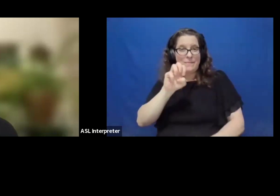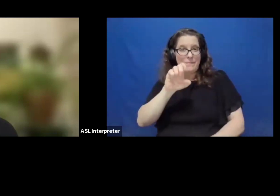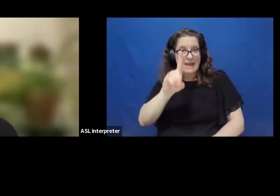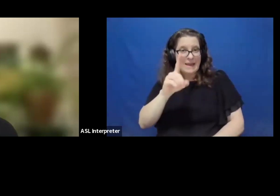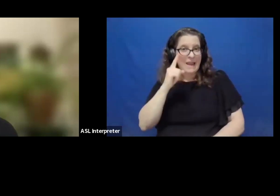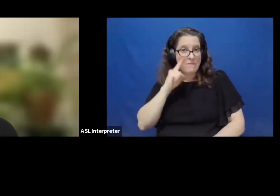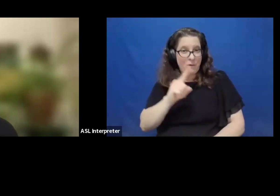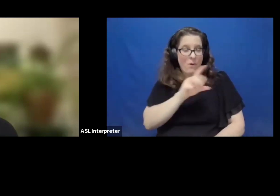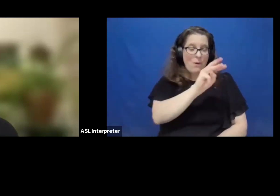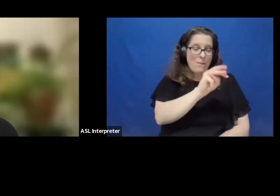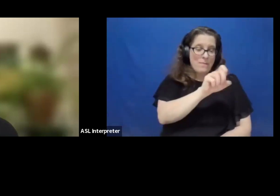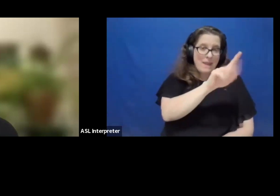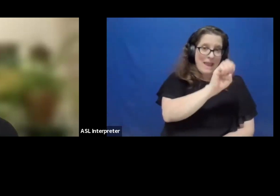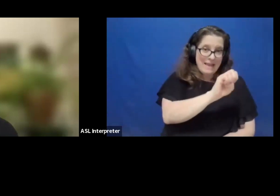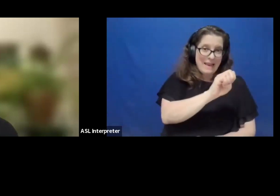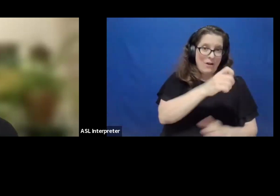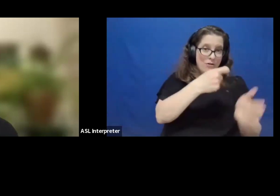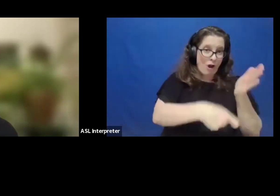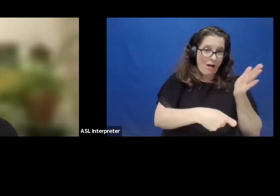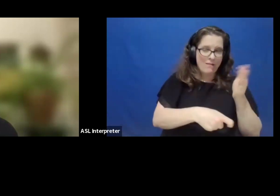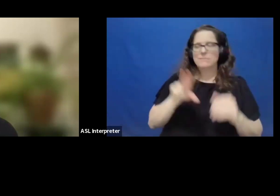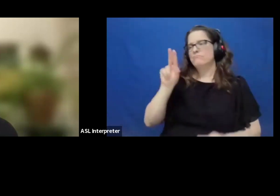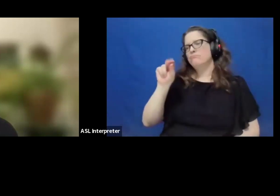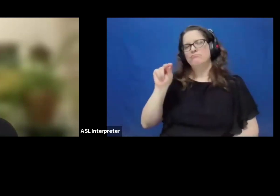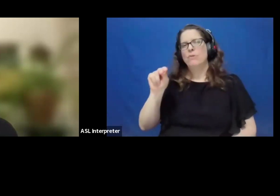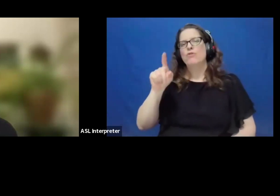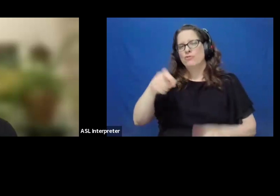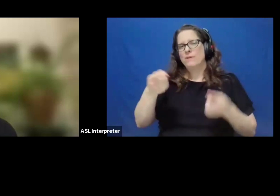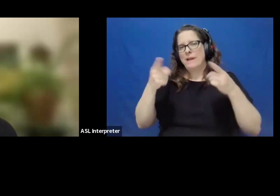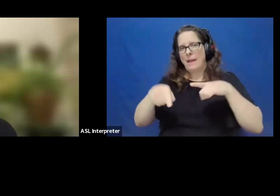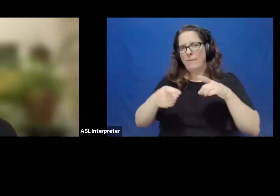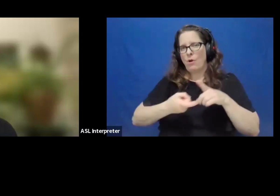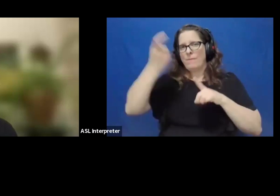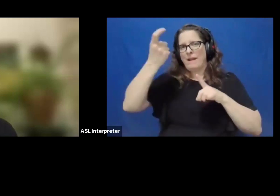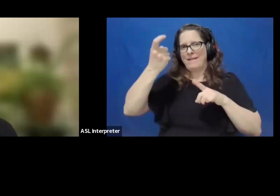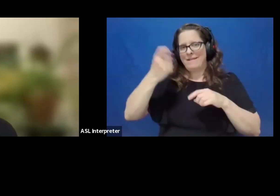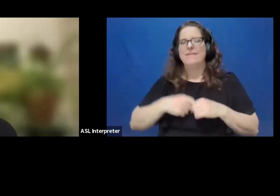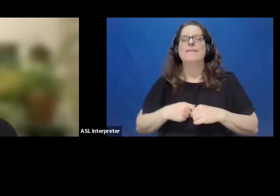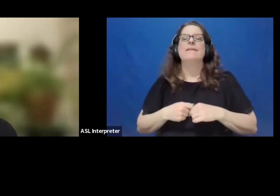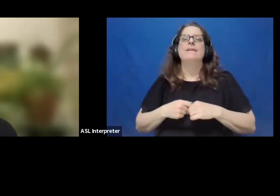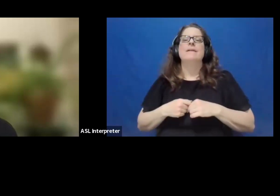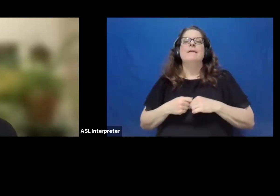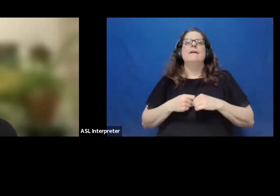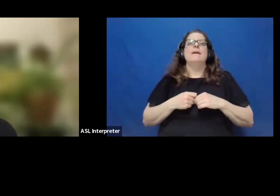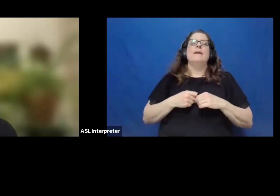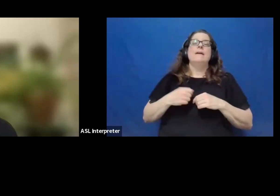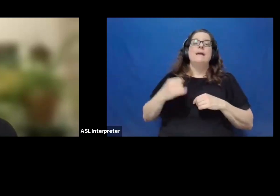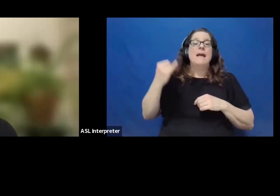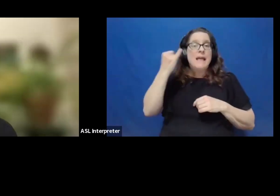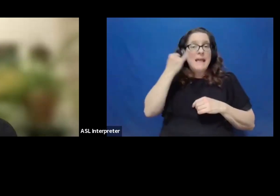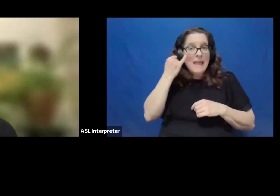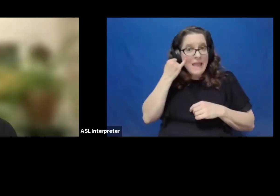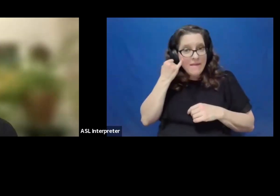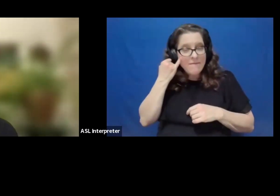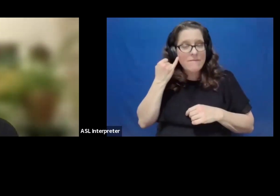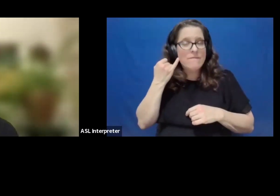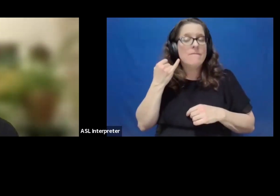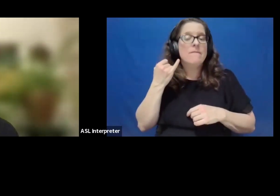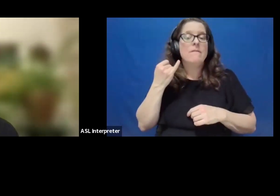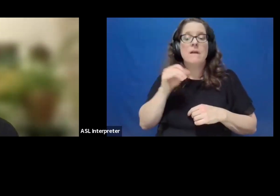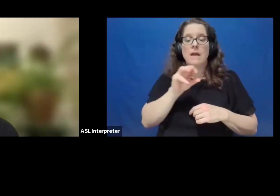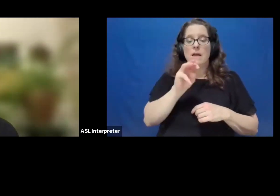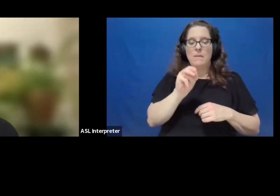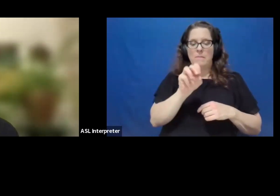That's supposed to happen automatically. If the Medicare costs are being charged to you,